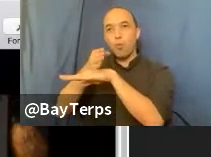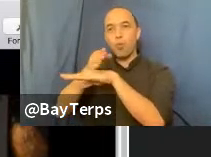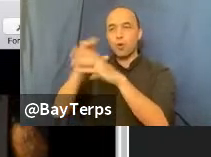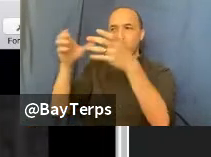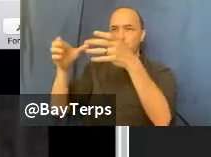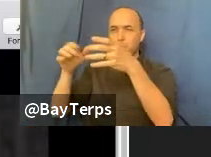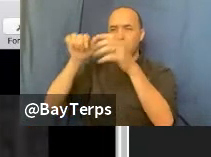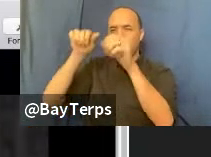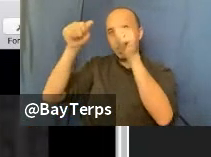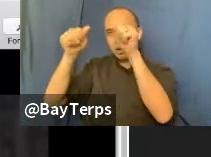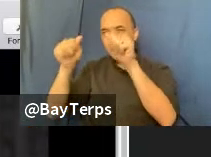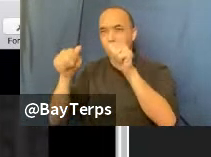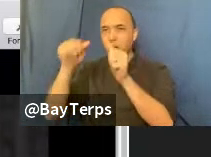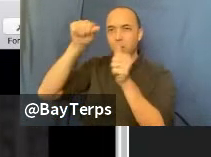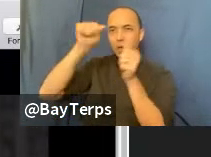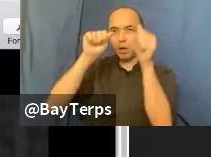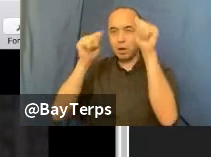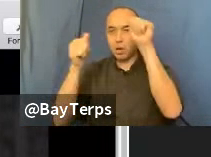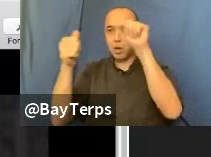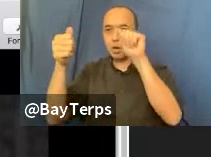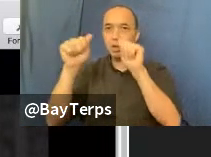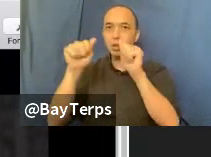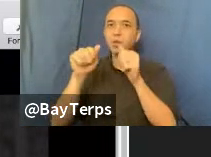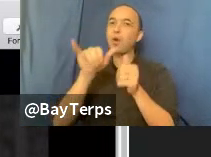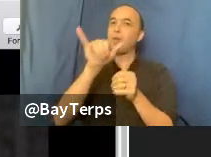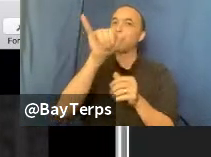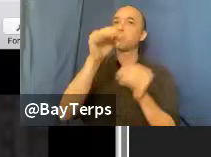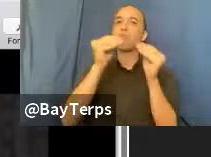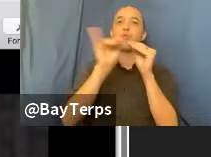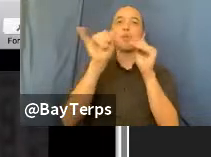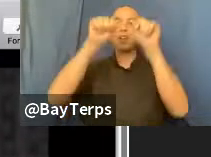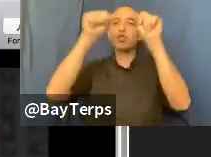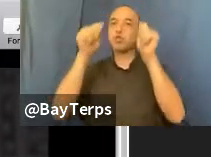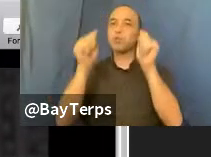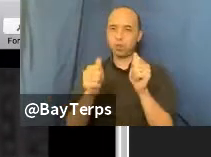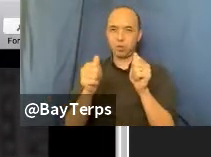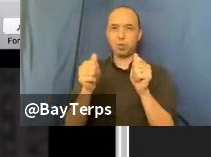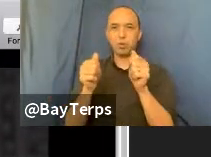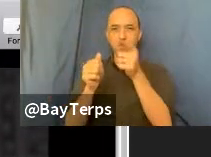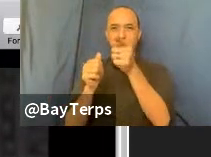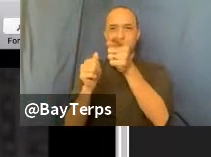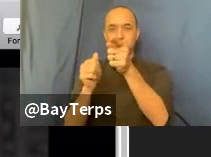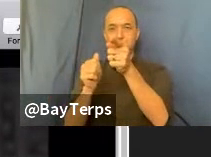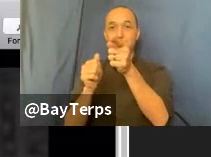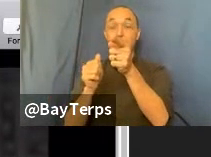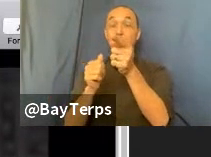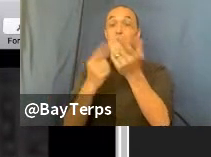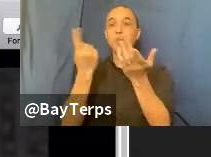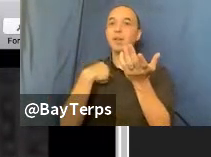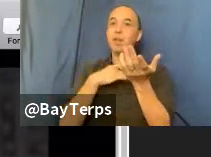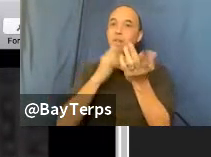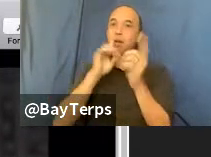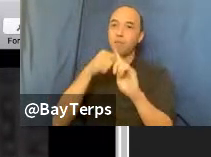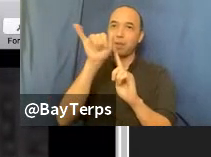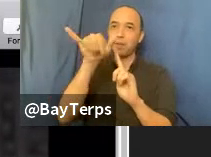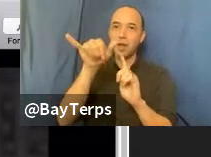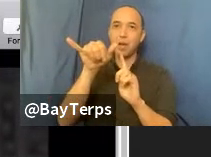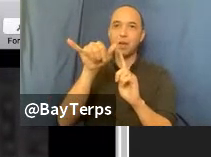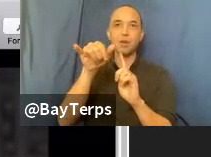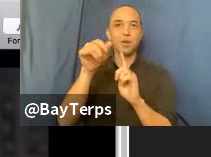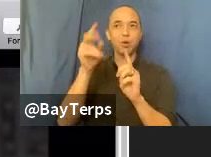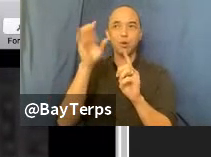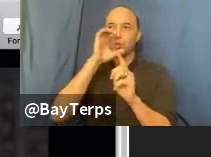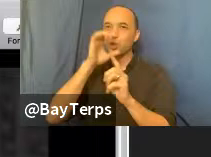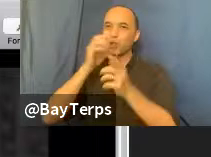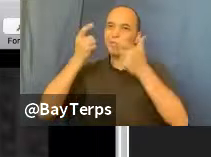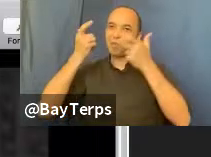And here's a few more examples of sculpted pumpkins that we've done over the years. And one thing that I love about these is that we're really looking for big, heavy pumpkins